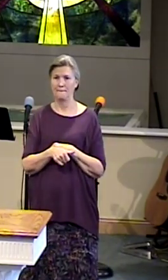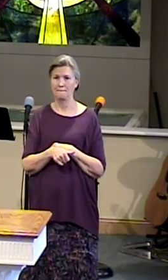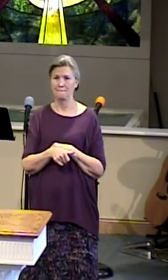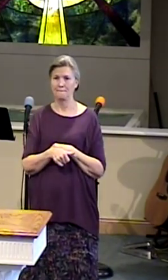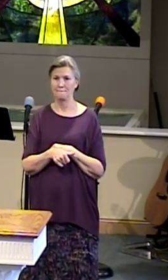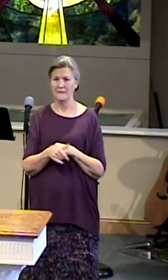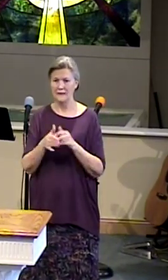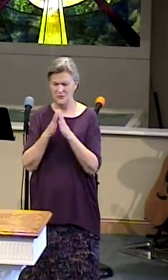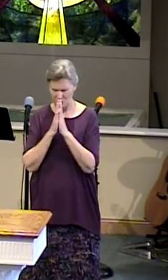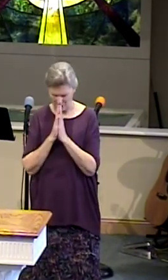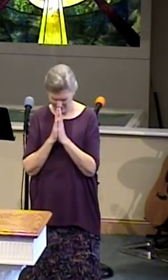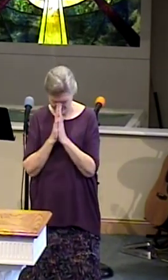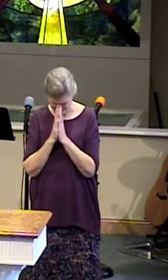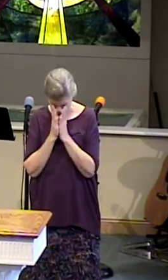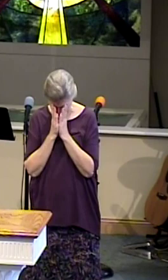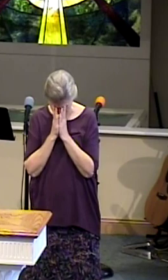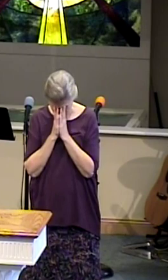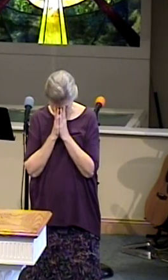Would you bow your heads with me today?